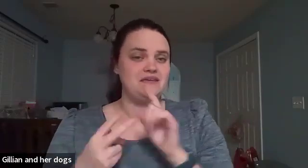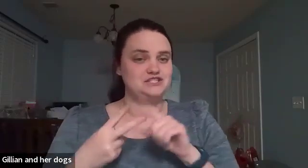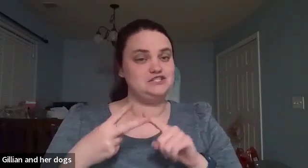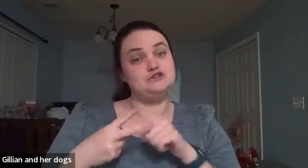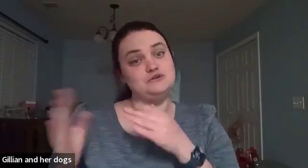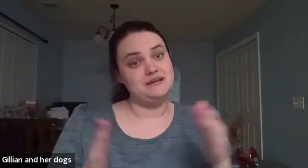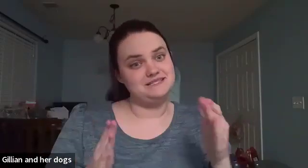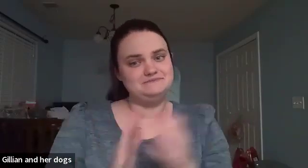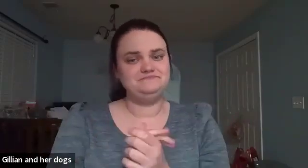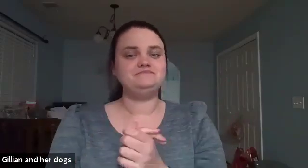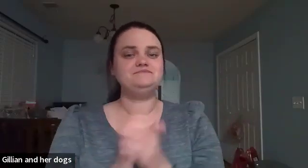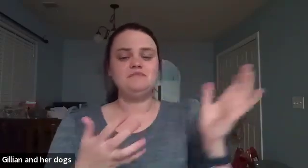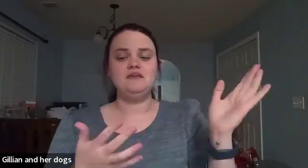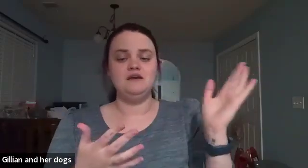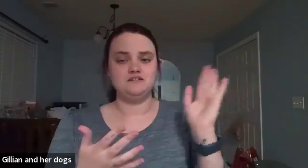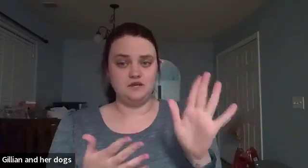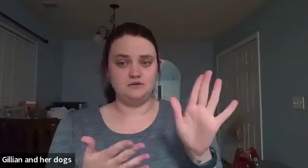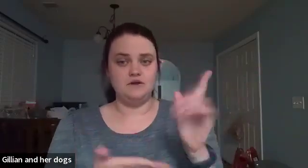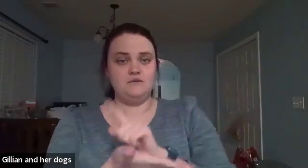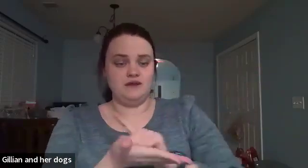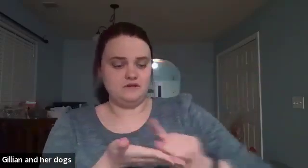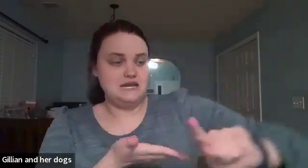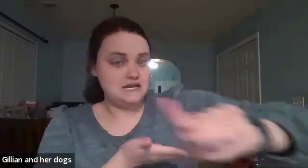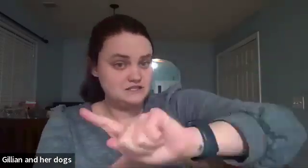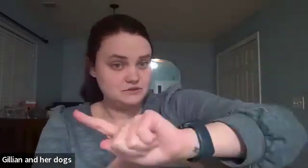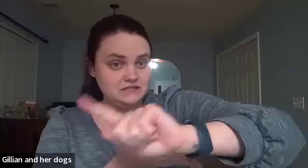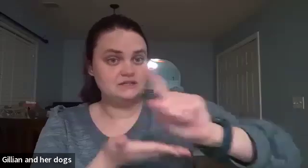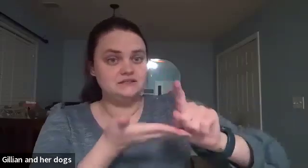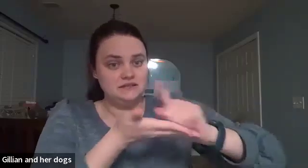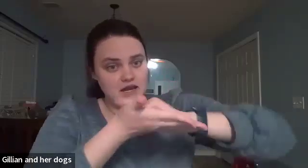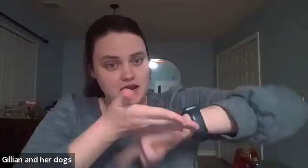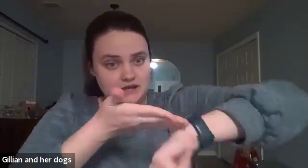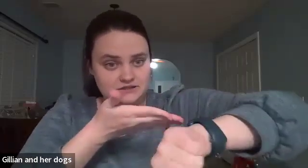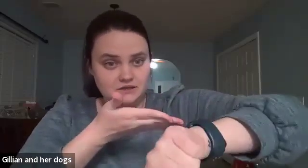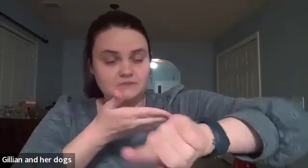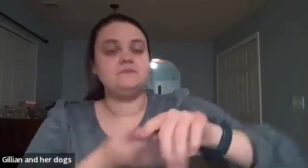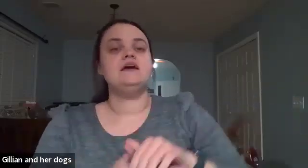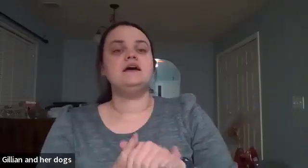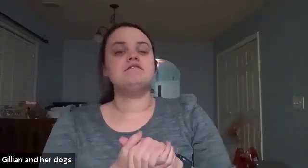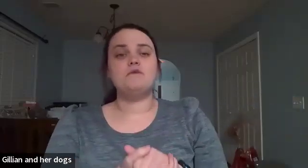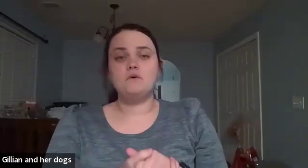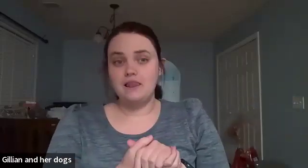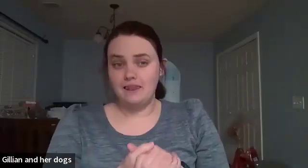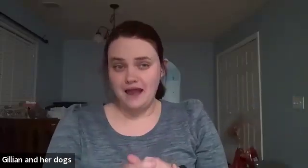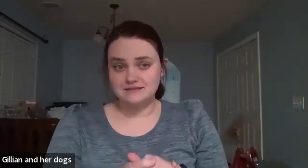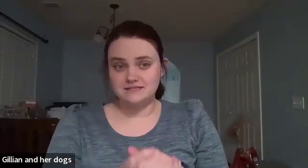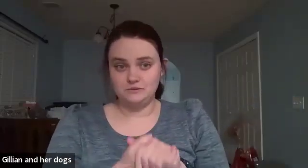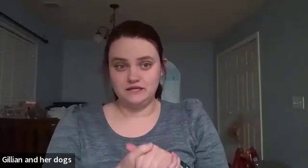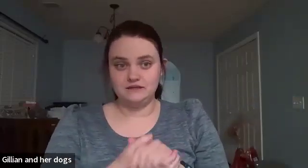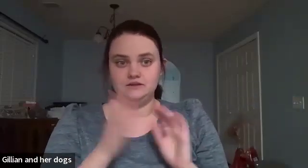That's just there are two ways. So we have our next week, next week. For last week,